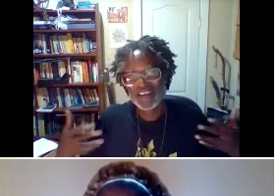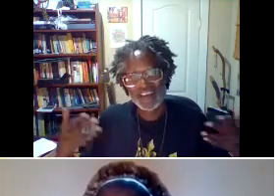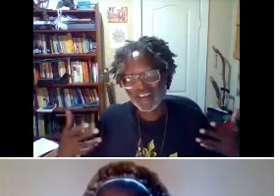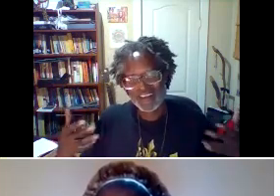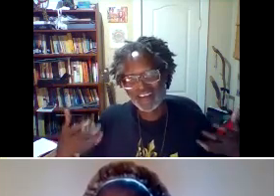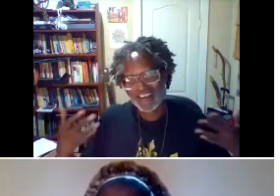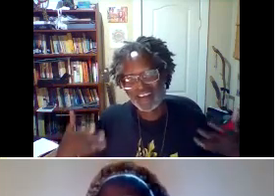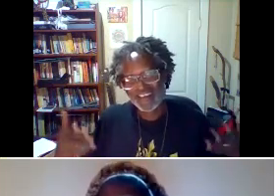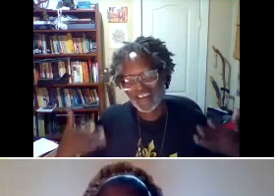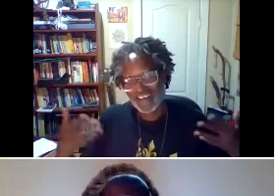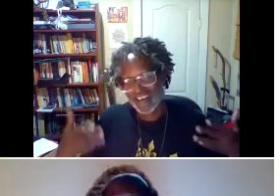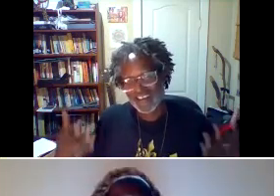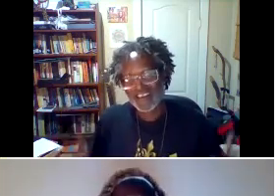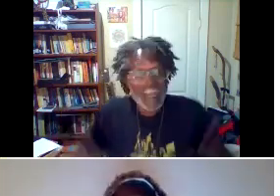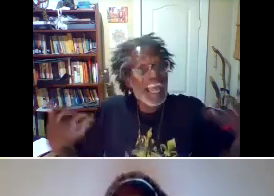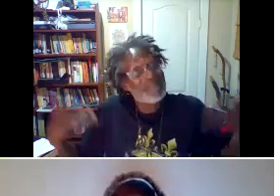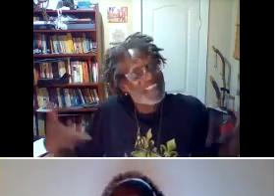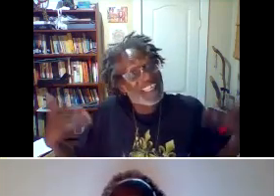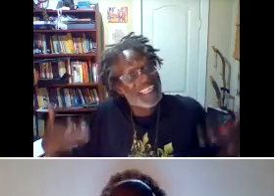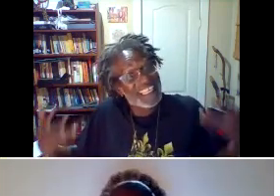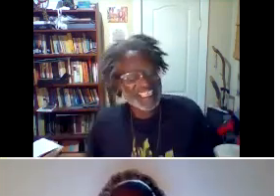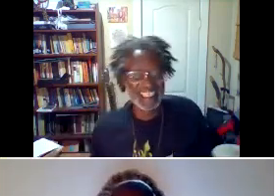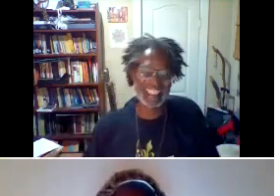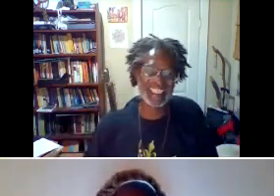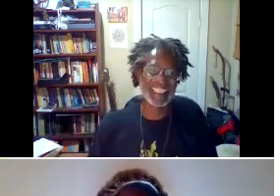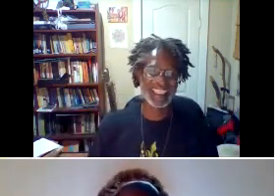happy. Oh, right, like Happy.